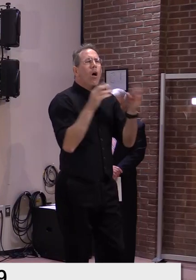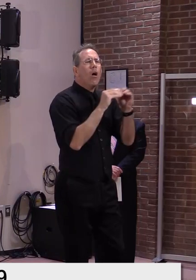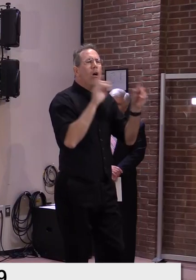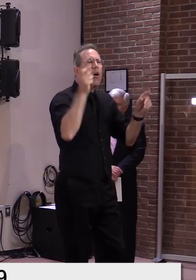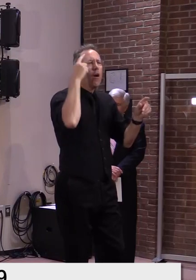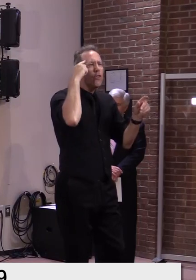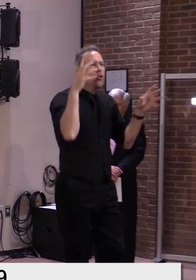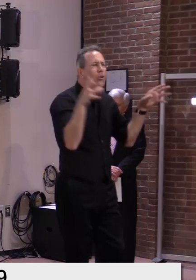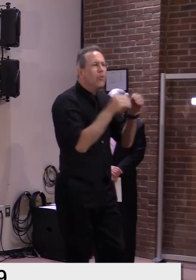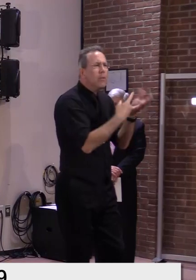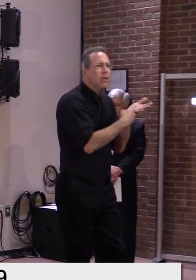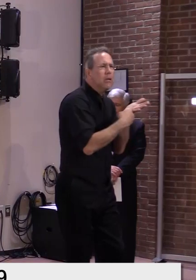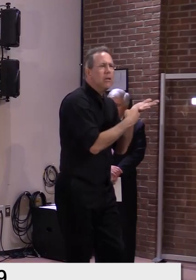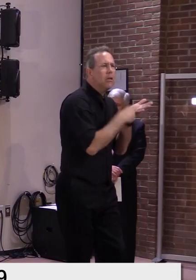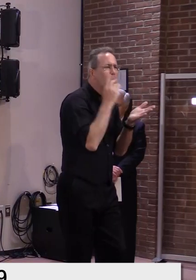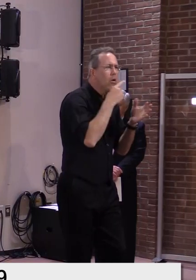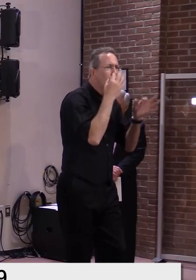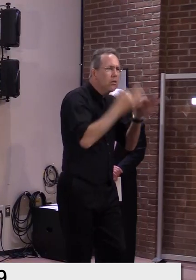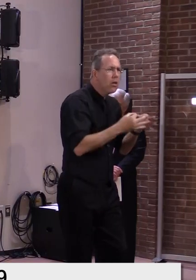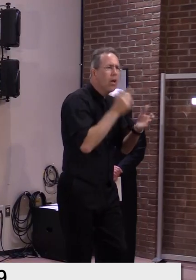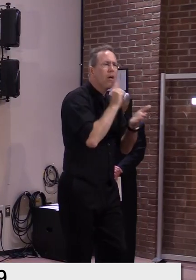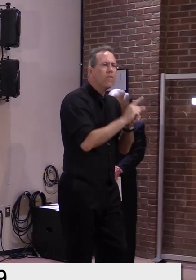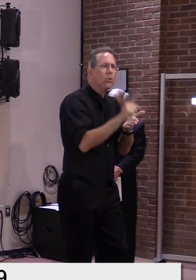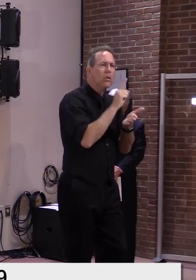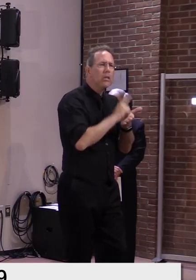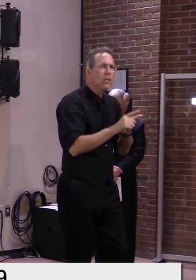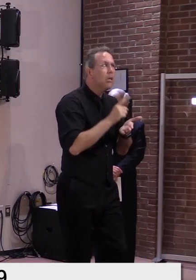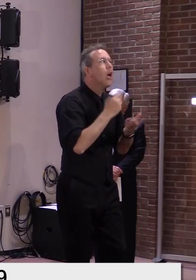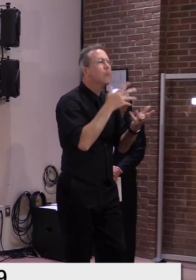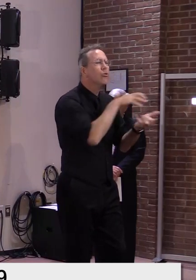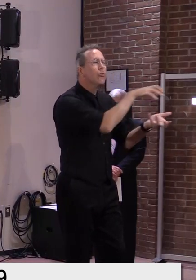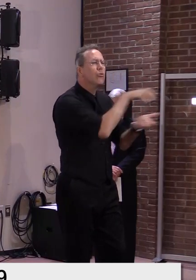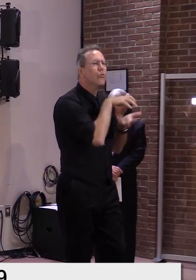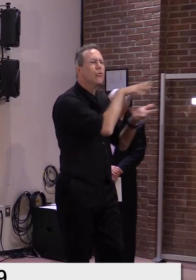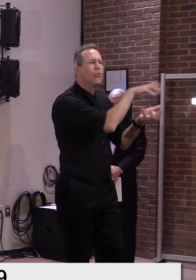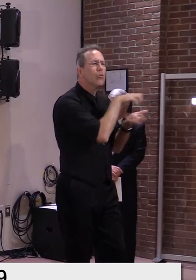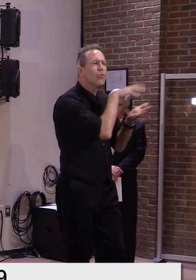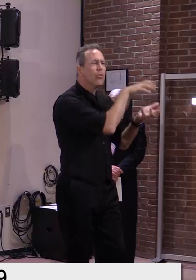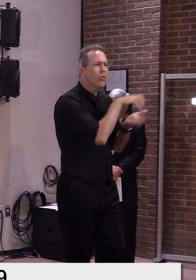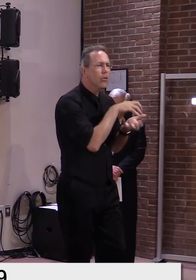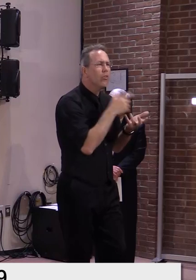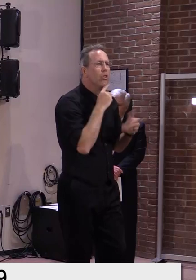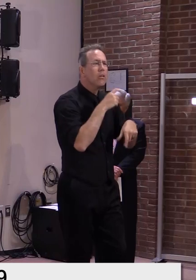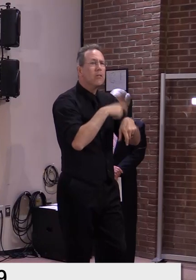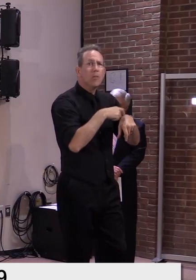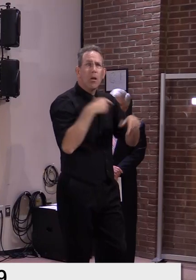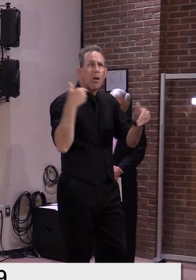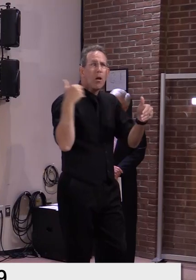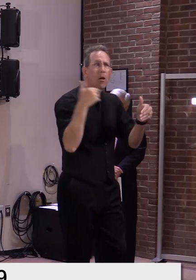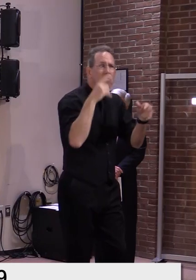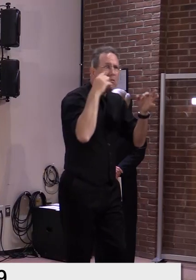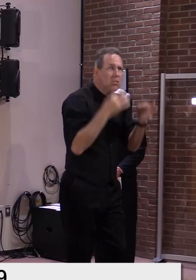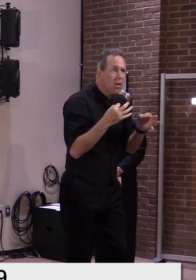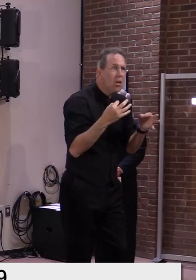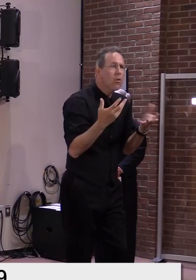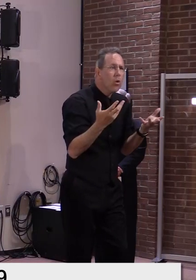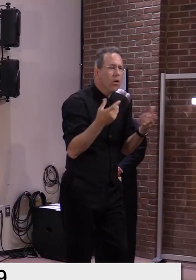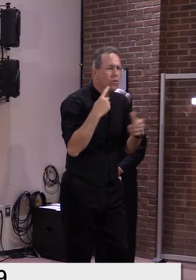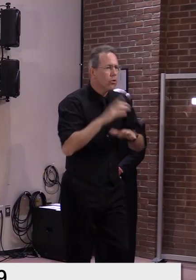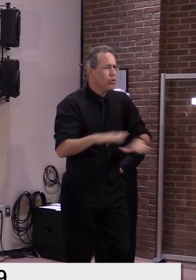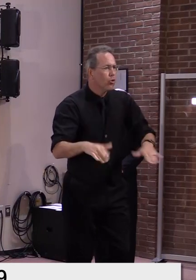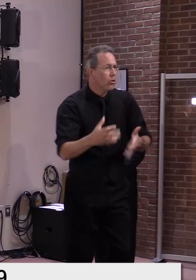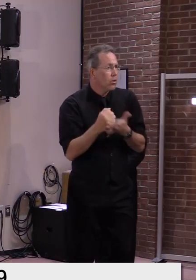authorization actually happens, and then we'll reflect on that. It seems as though there's a lot of supply at this point in the